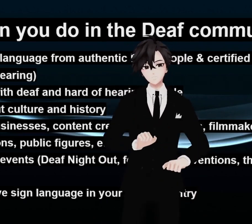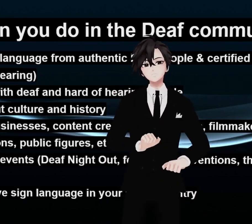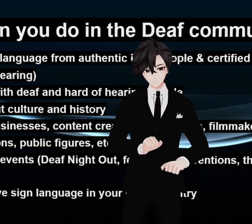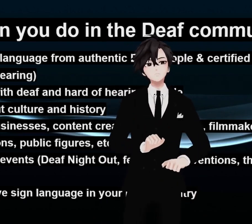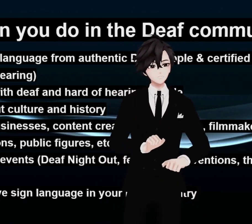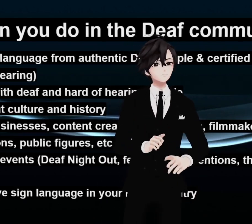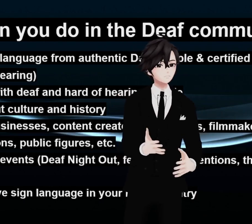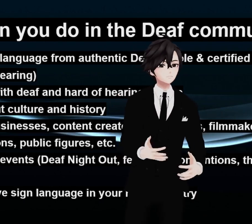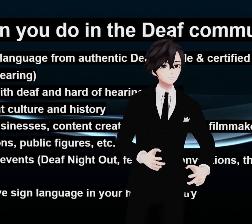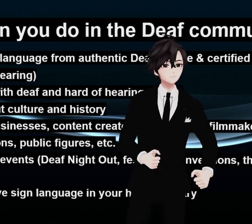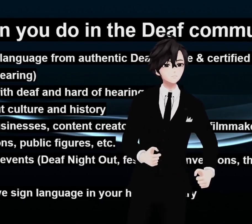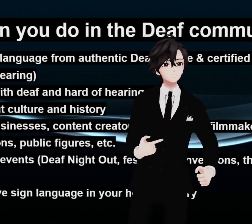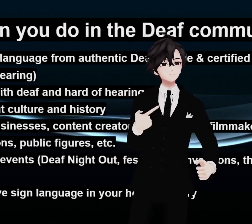absolutely will not regret it.